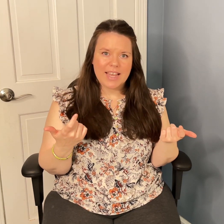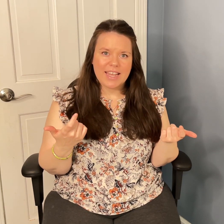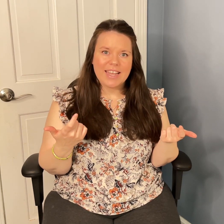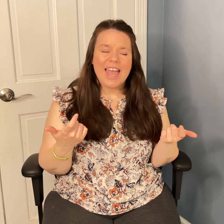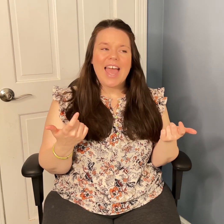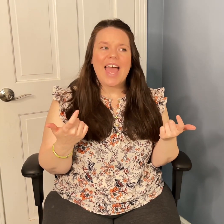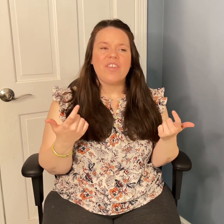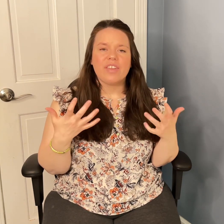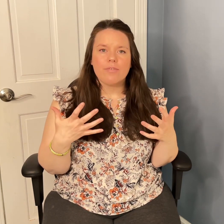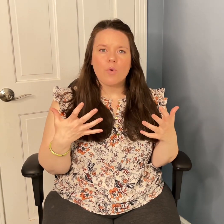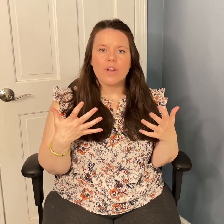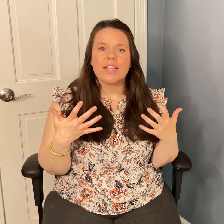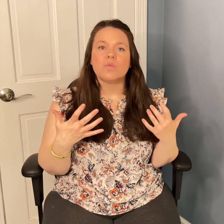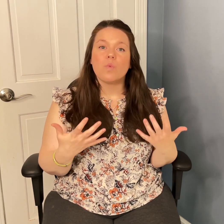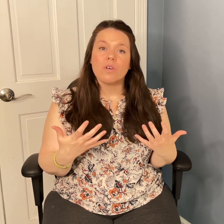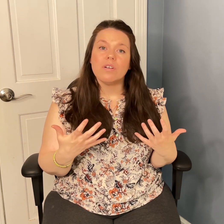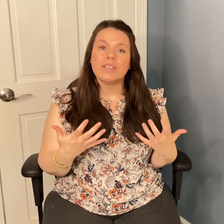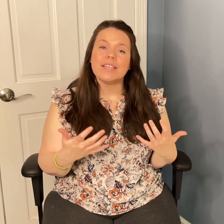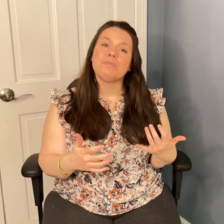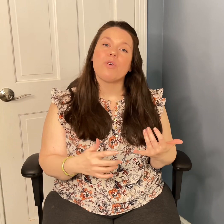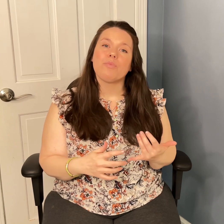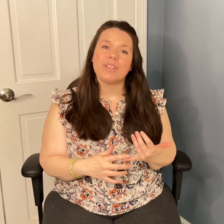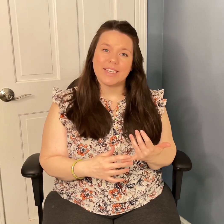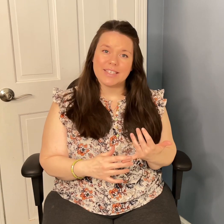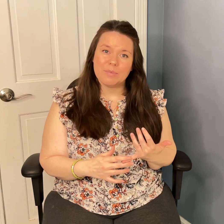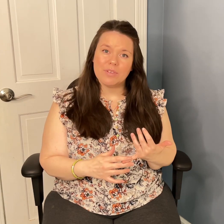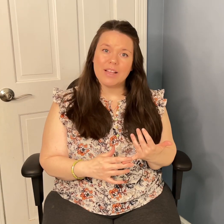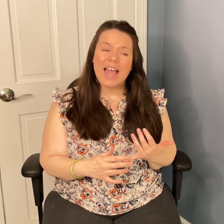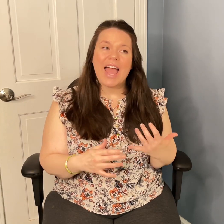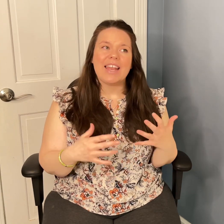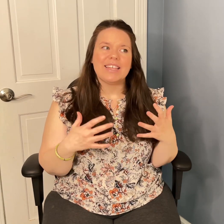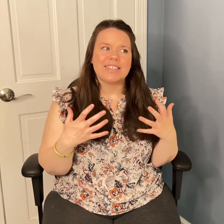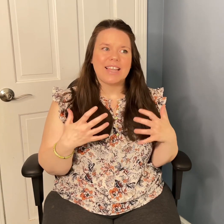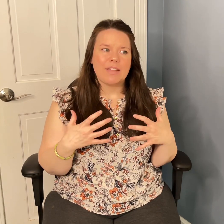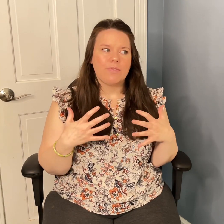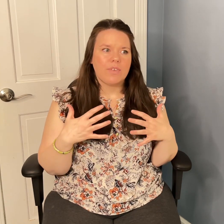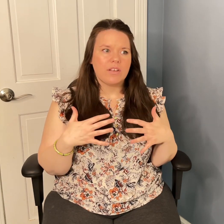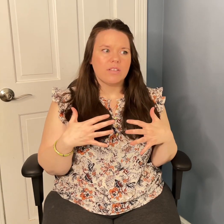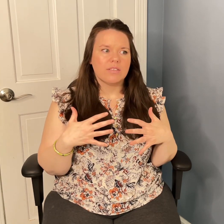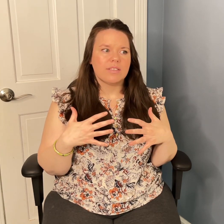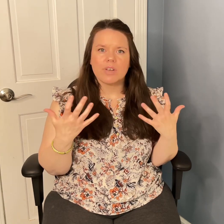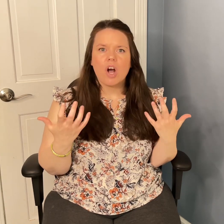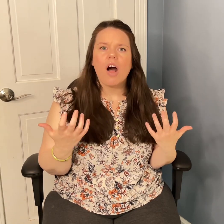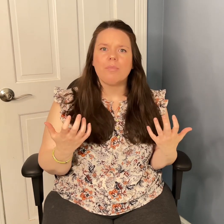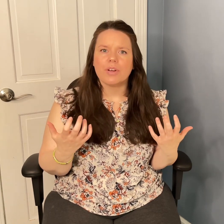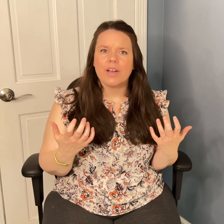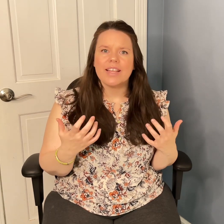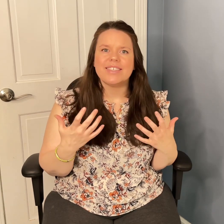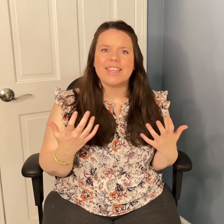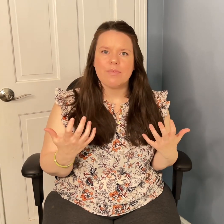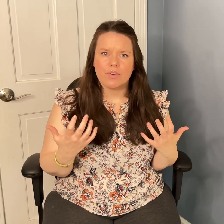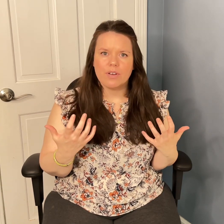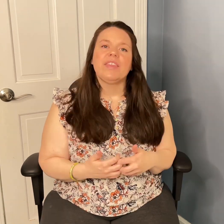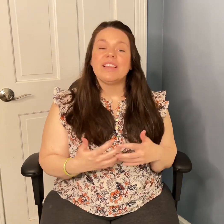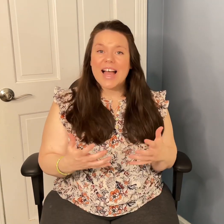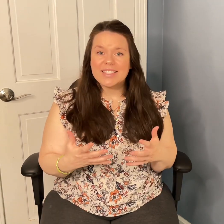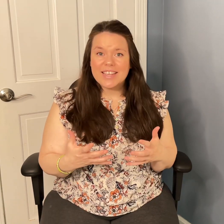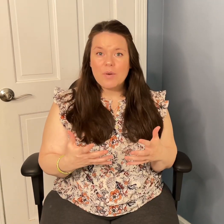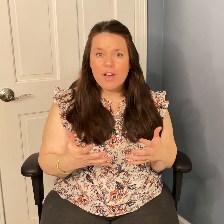saying, and therefore his world is more predictable and his life feels calmer and safer. The last thing I want you to